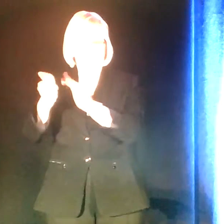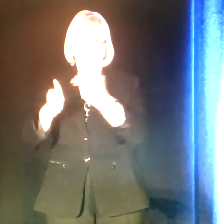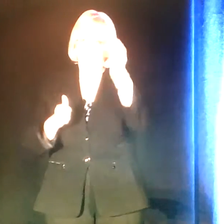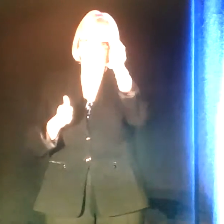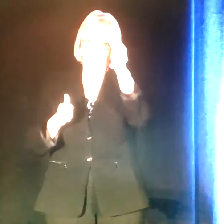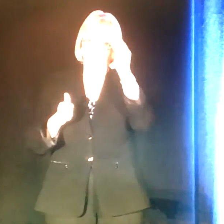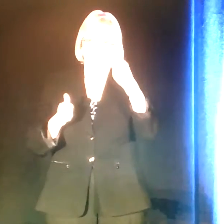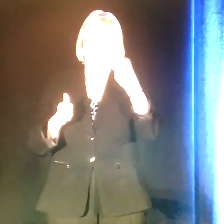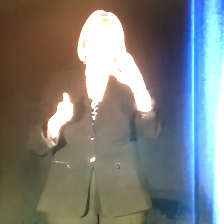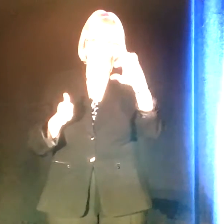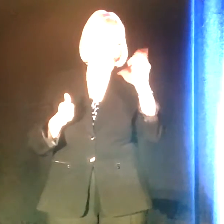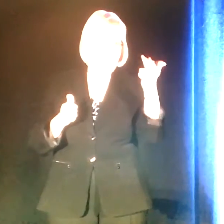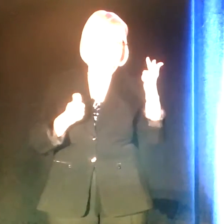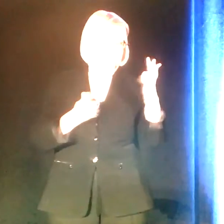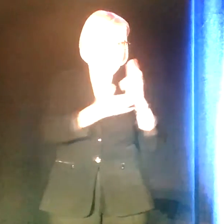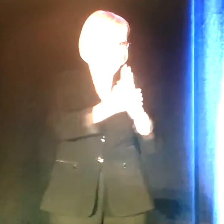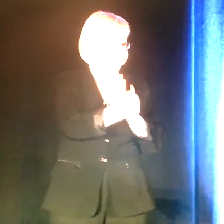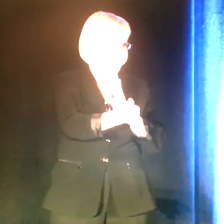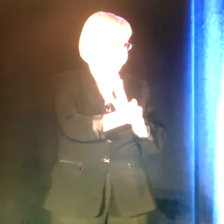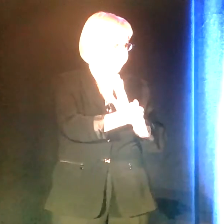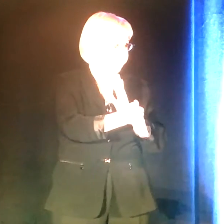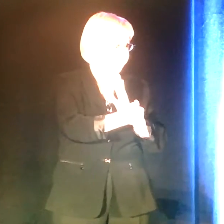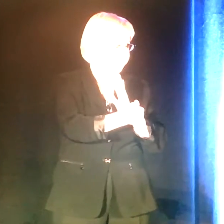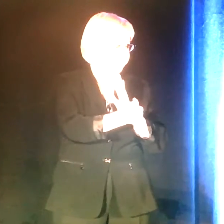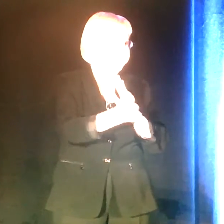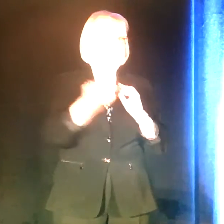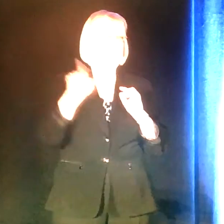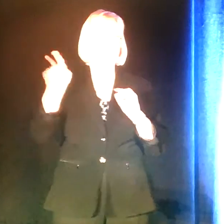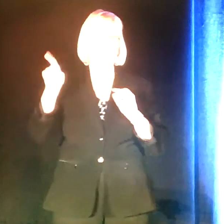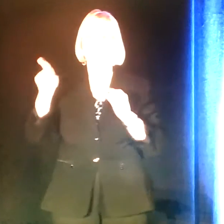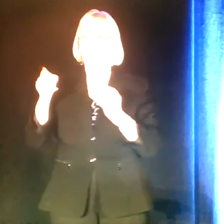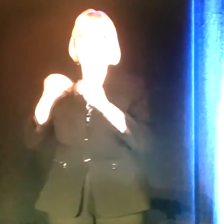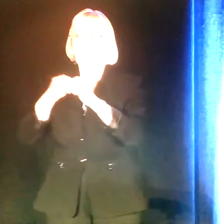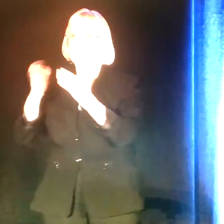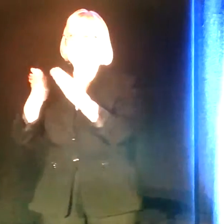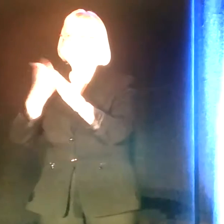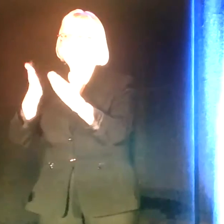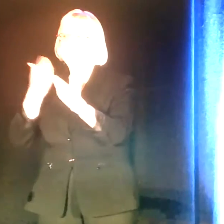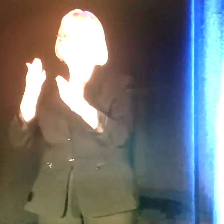Language skills and language rich skills.